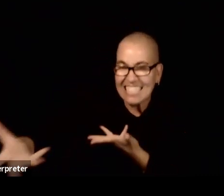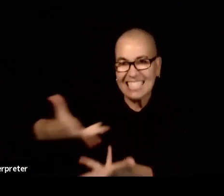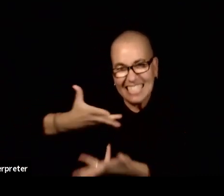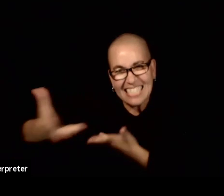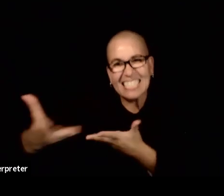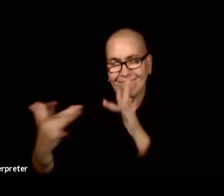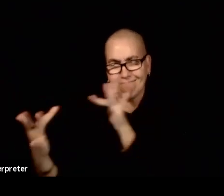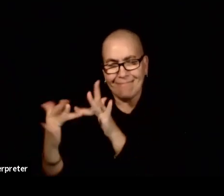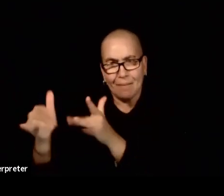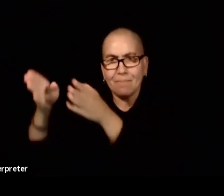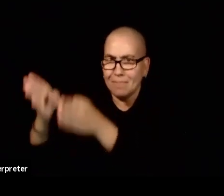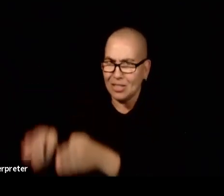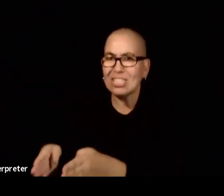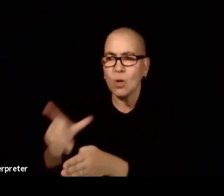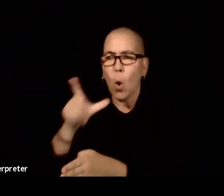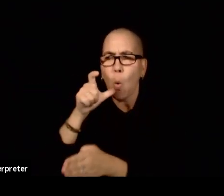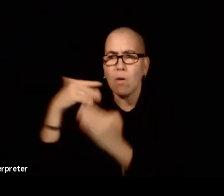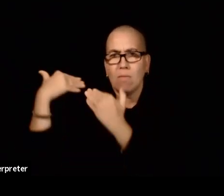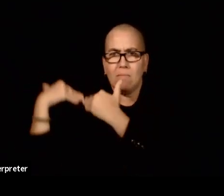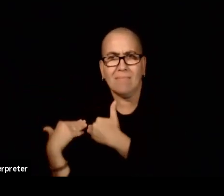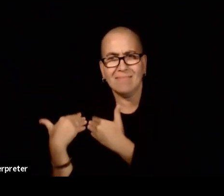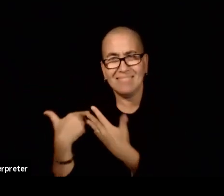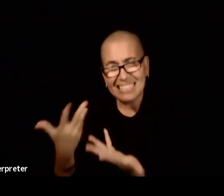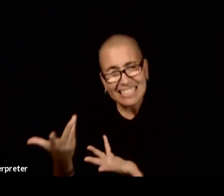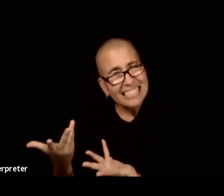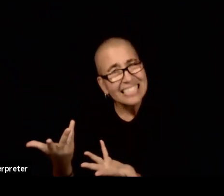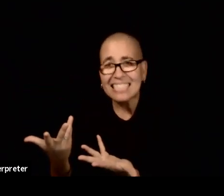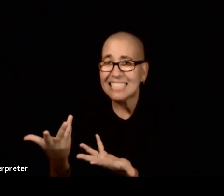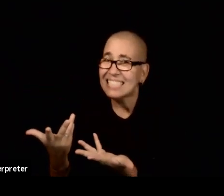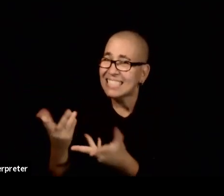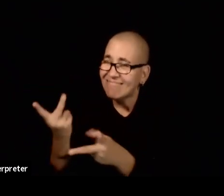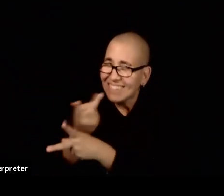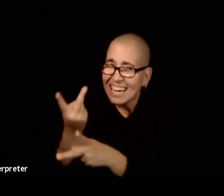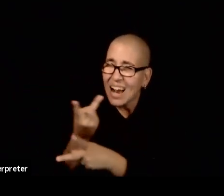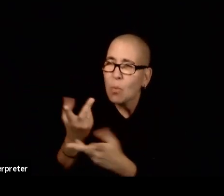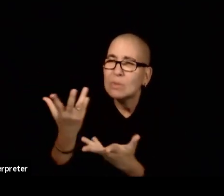best possible outcome when they chose to do something different